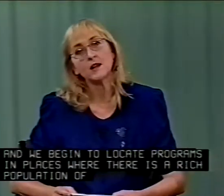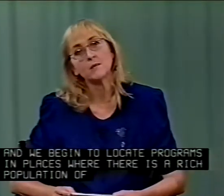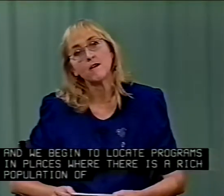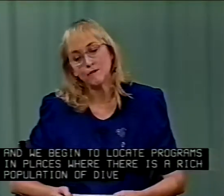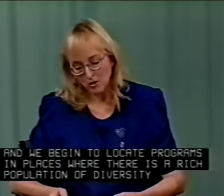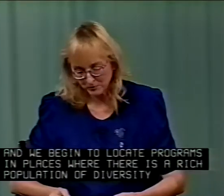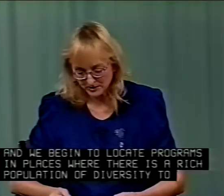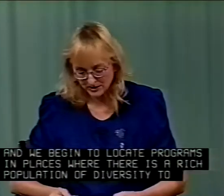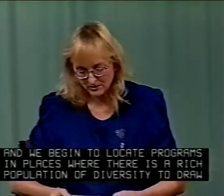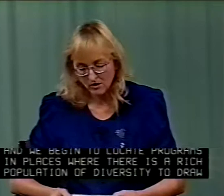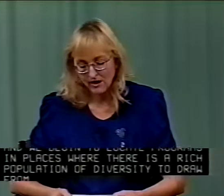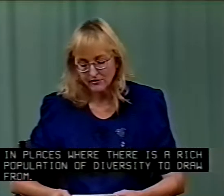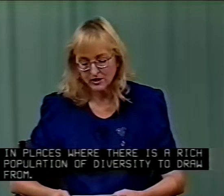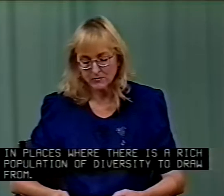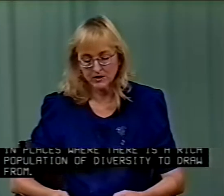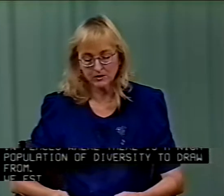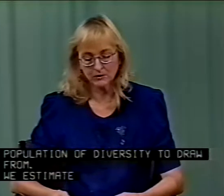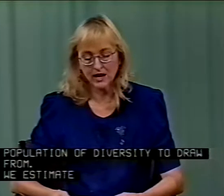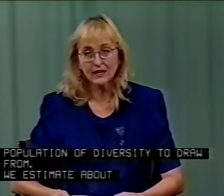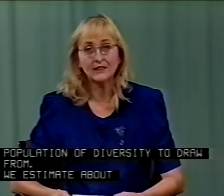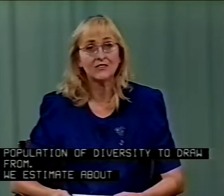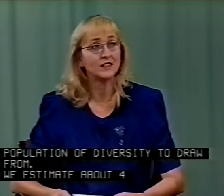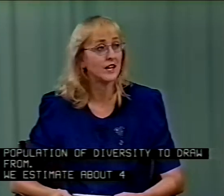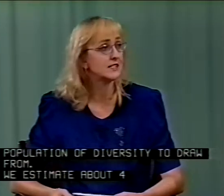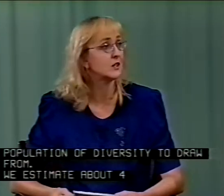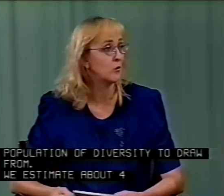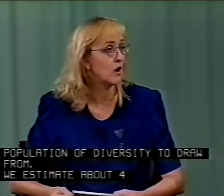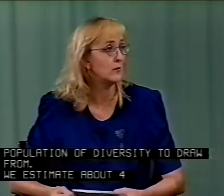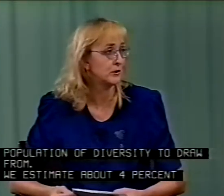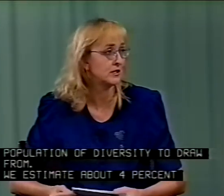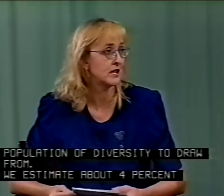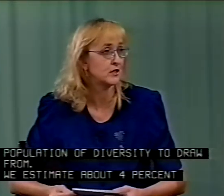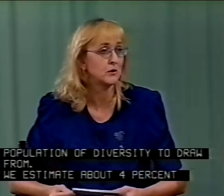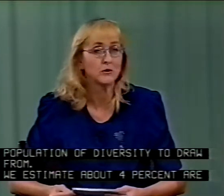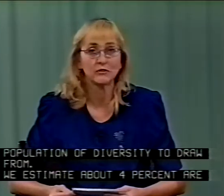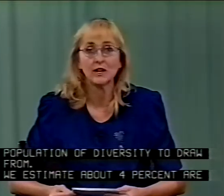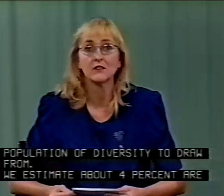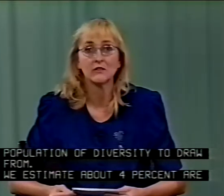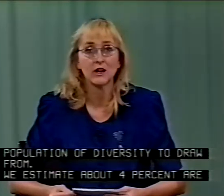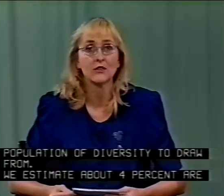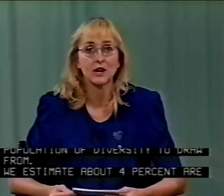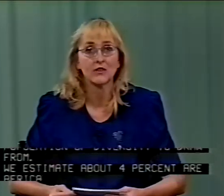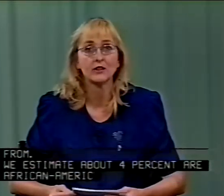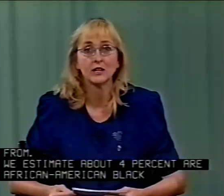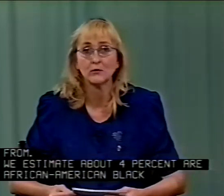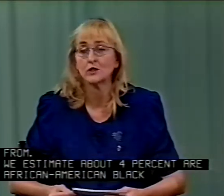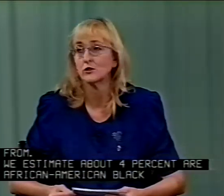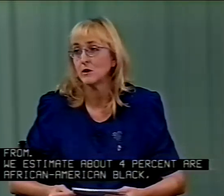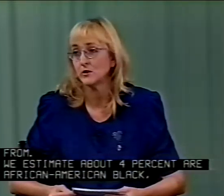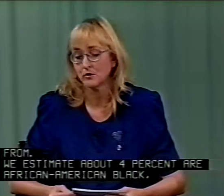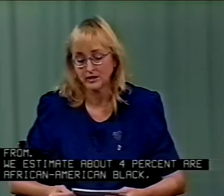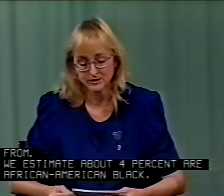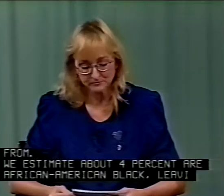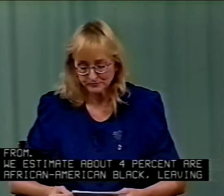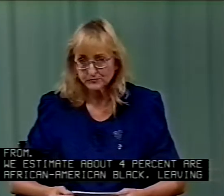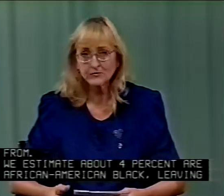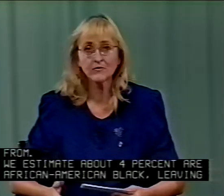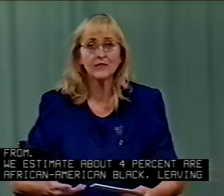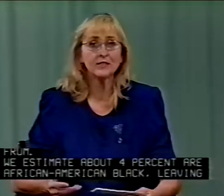about 4% are African American black, leaving less than 1% to be reflective of other ethnic and racial minorities. This